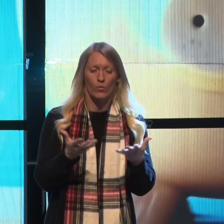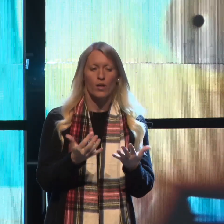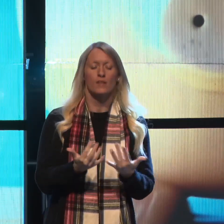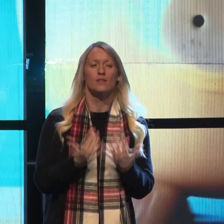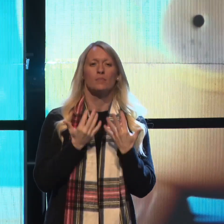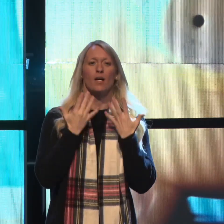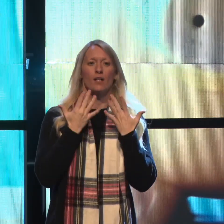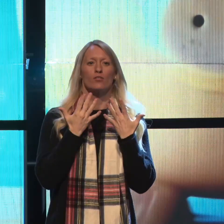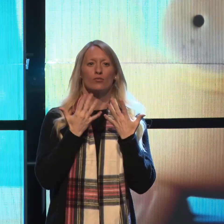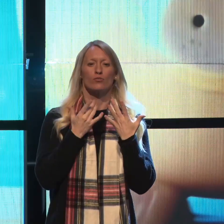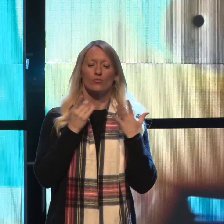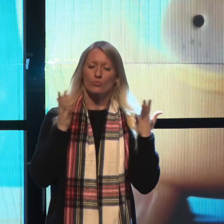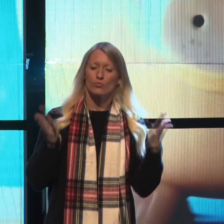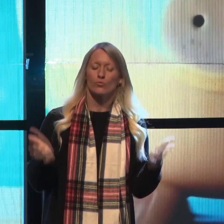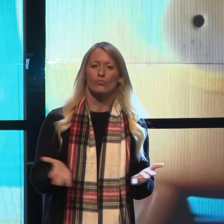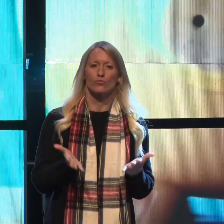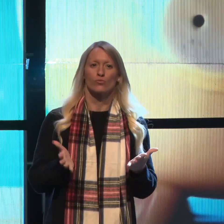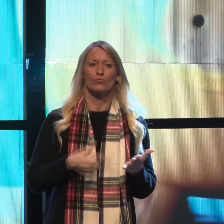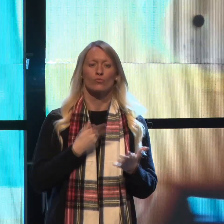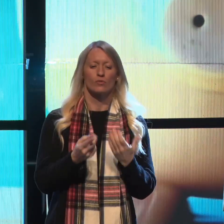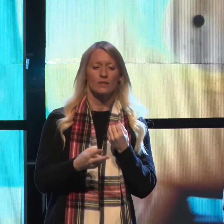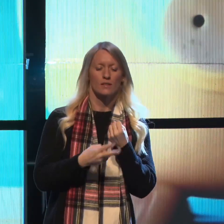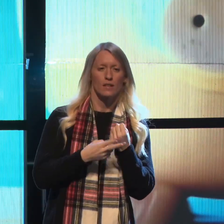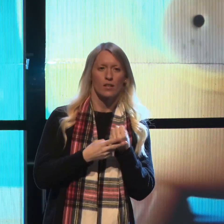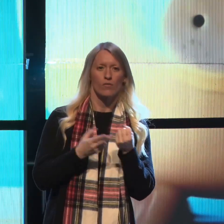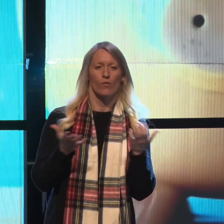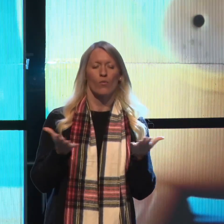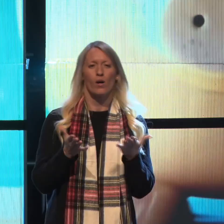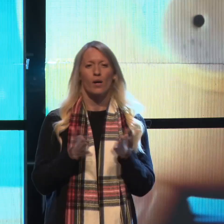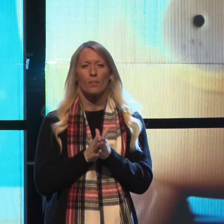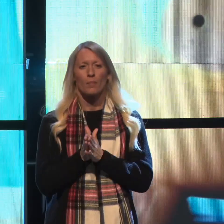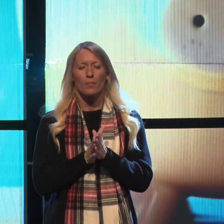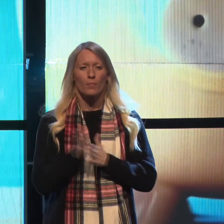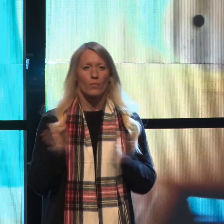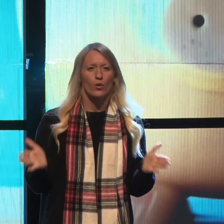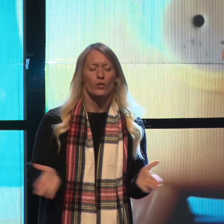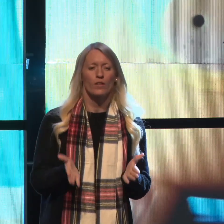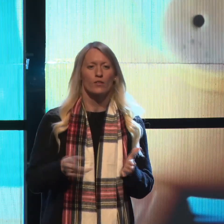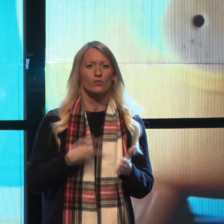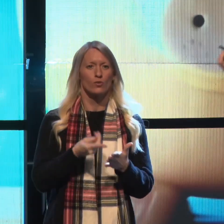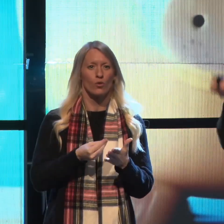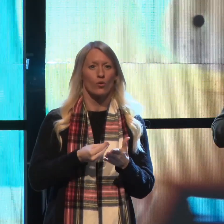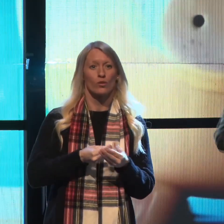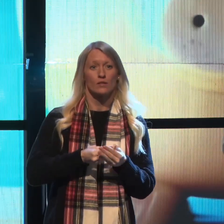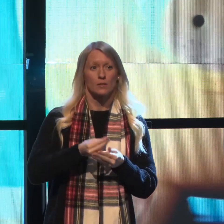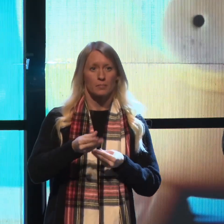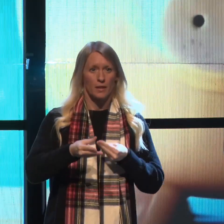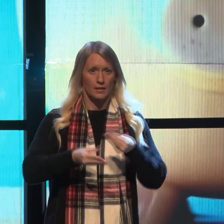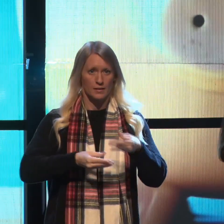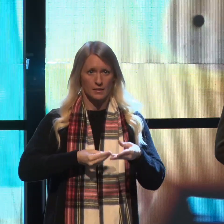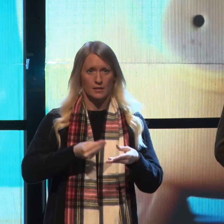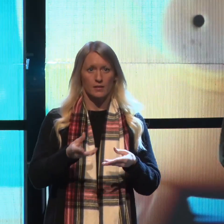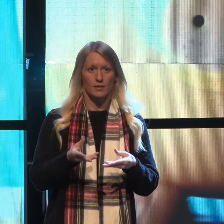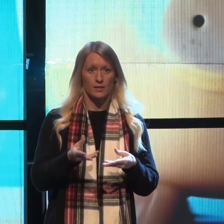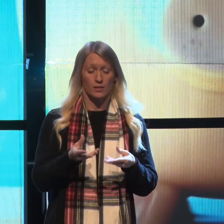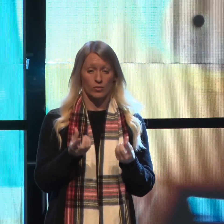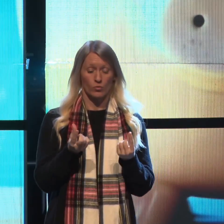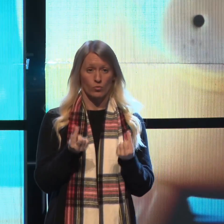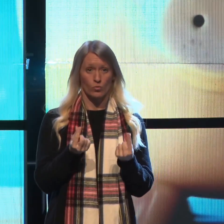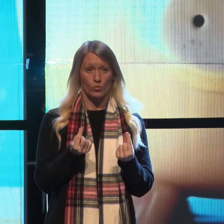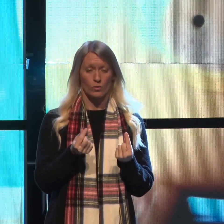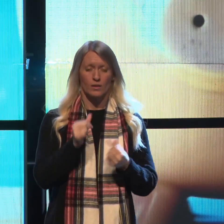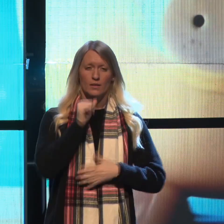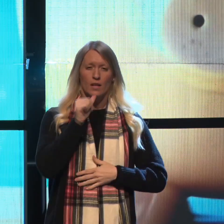save? What motivates your spending? And you do this, it's not